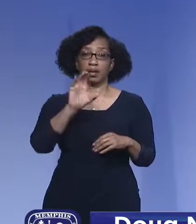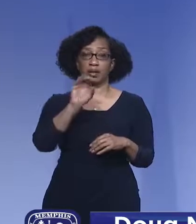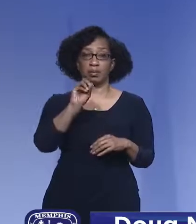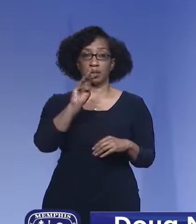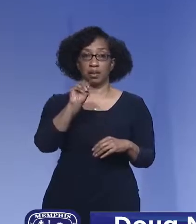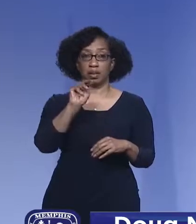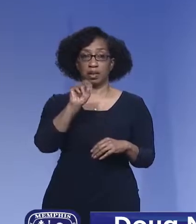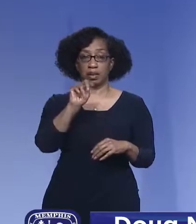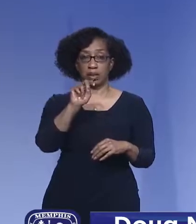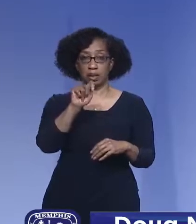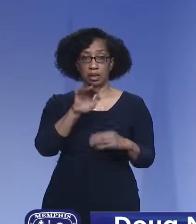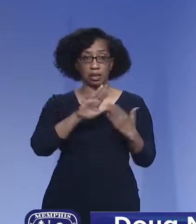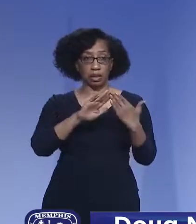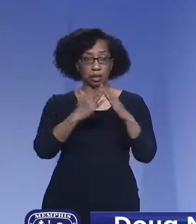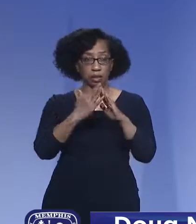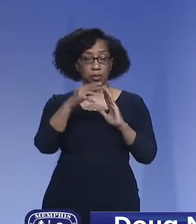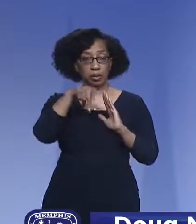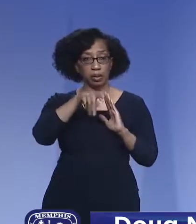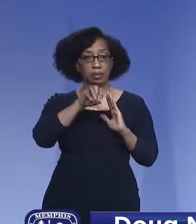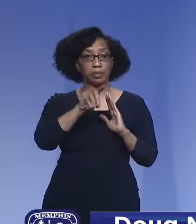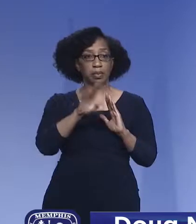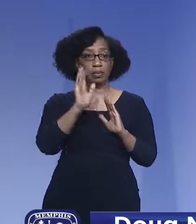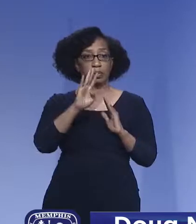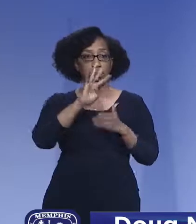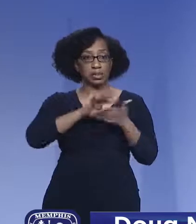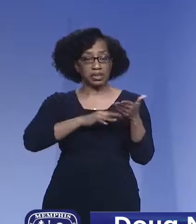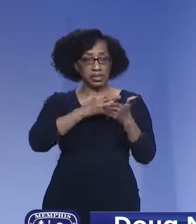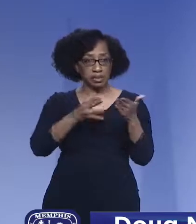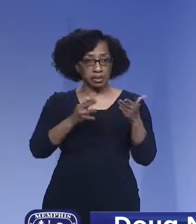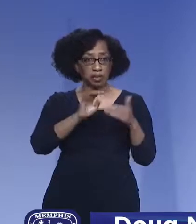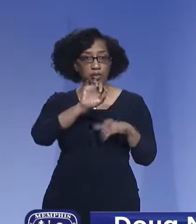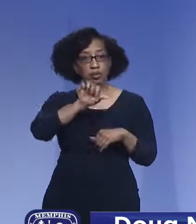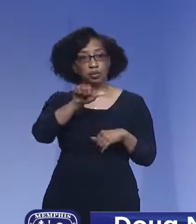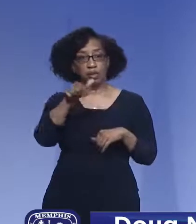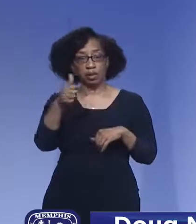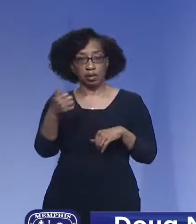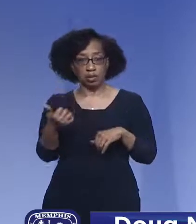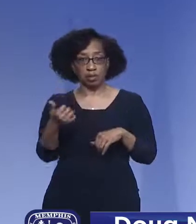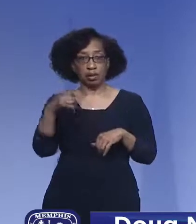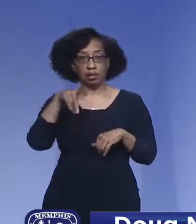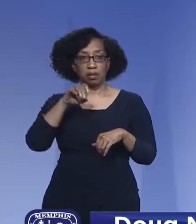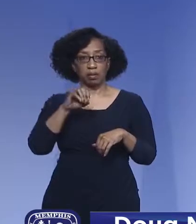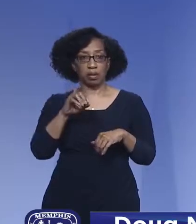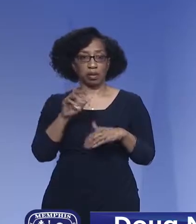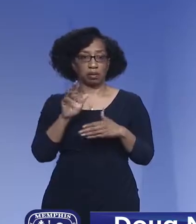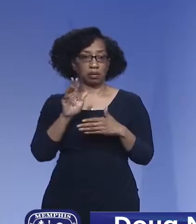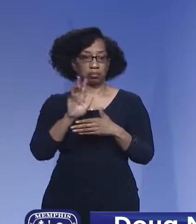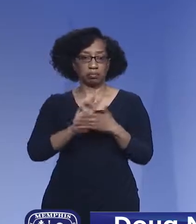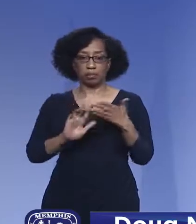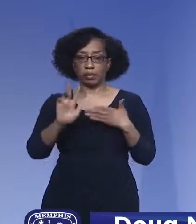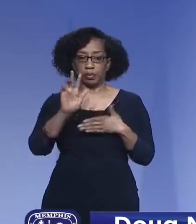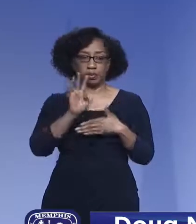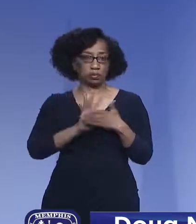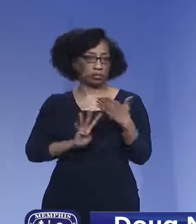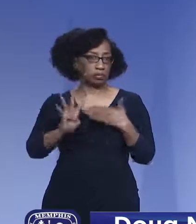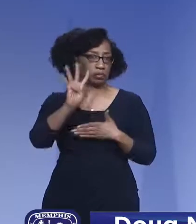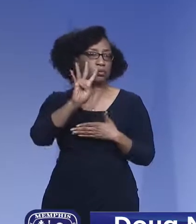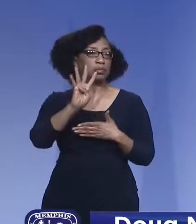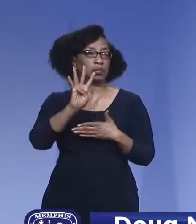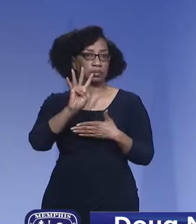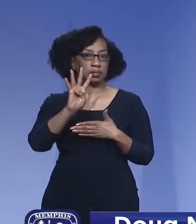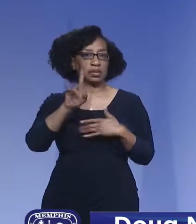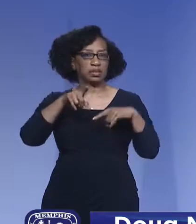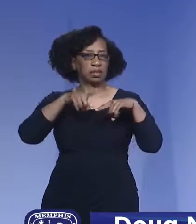will schedule another pod with that agency, that church, 3 weeks or 4 weeks hence, subject